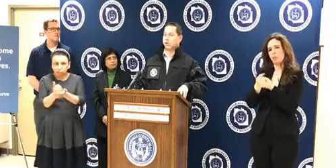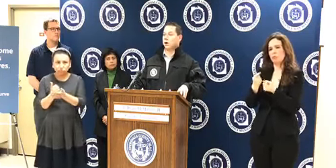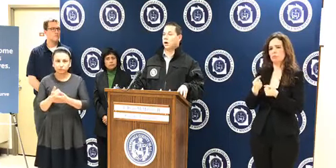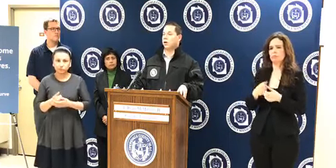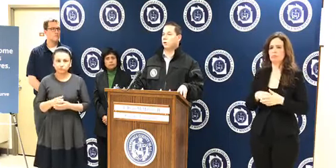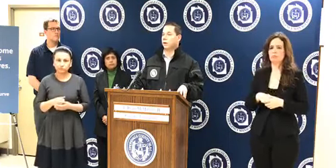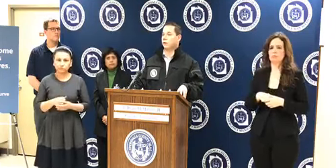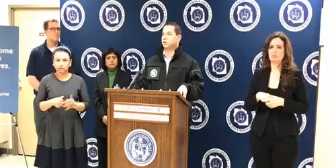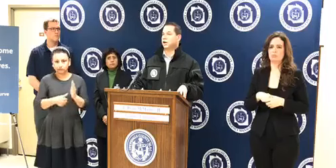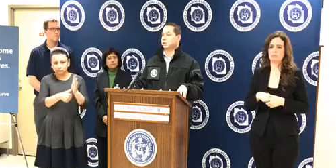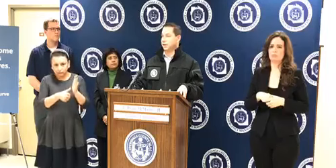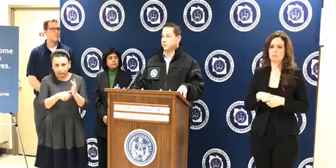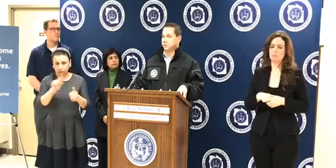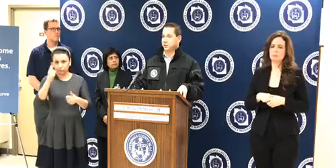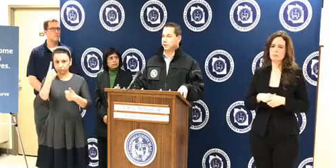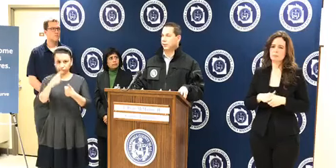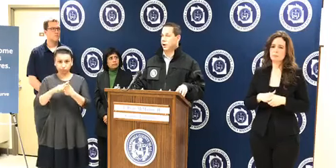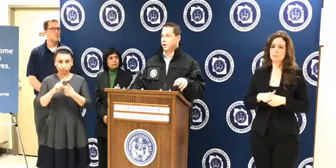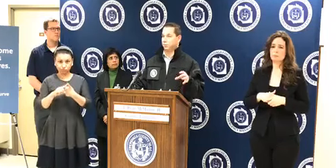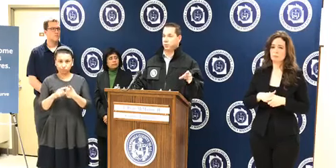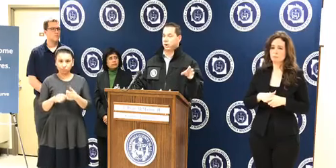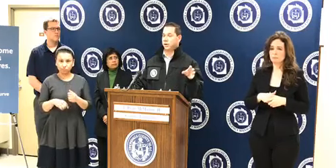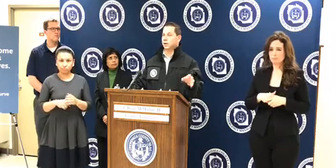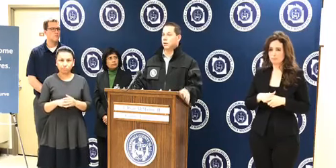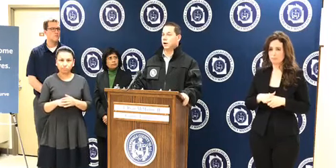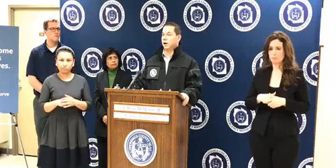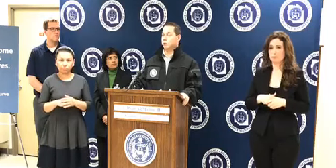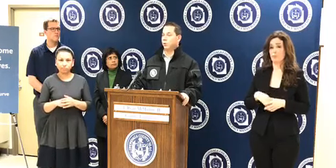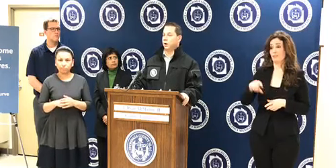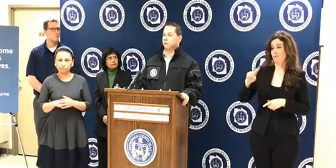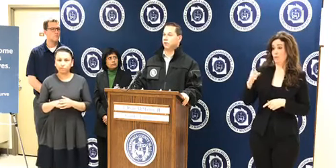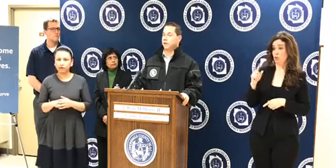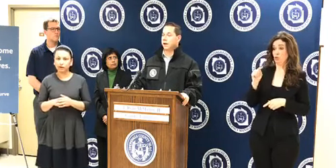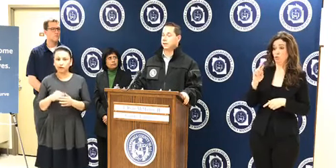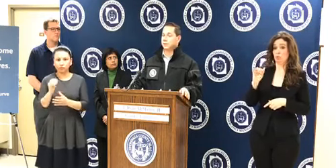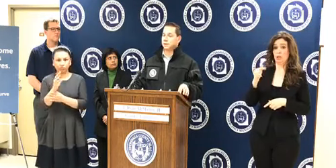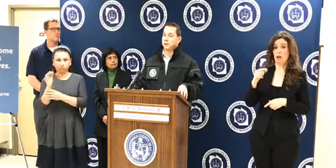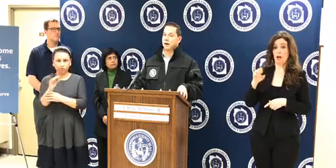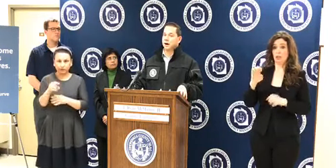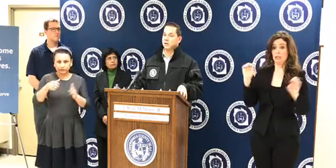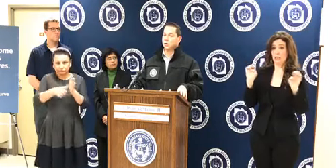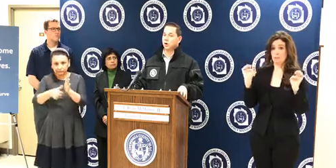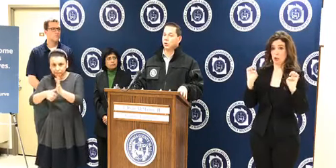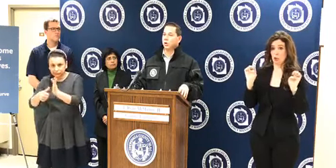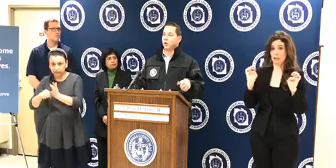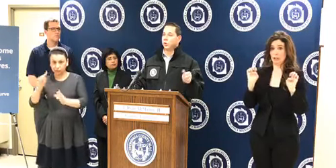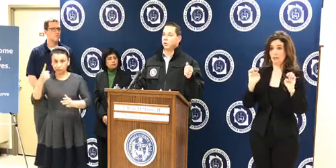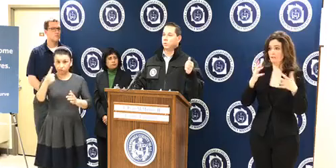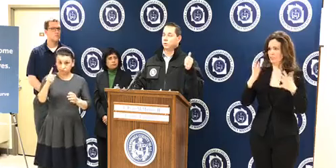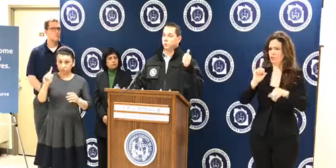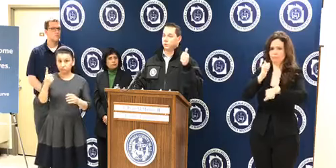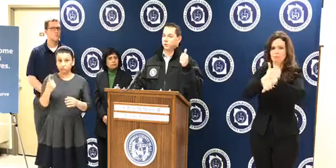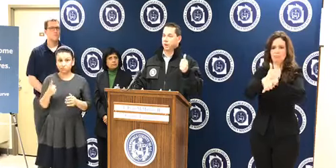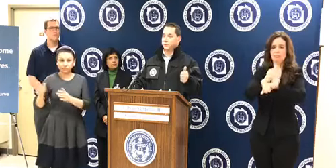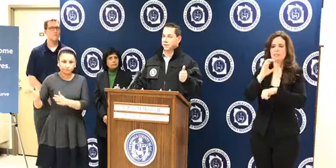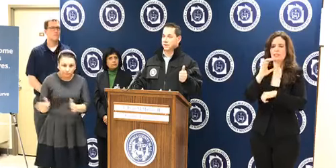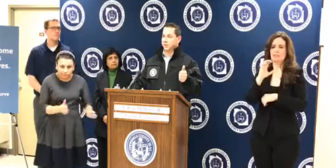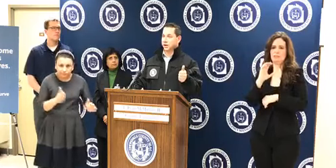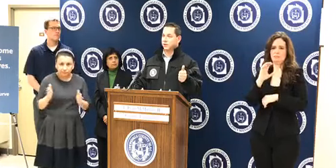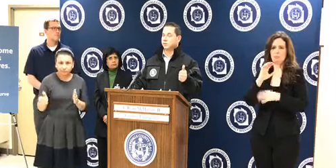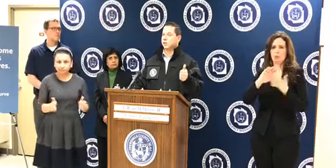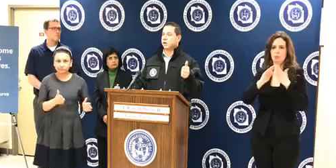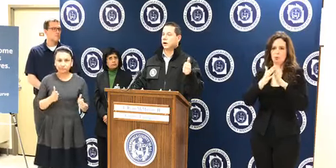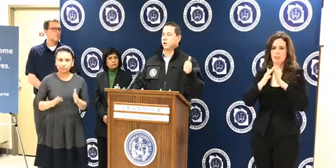first. We have our triage testing site that we got up and running before our first case. So we've developed